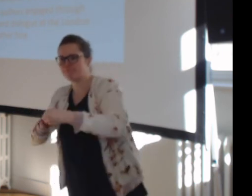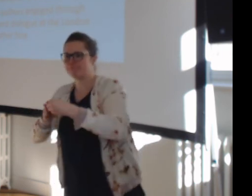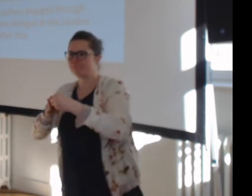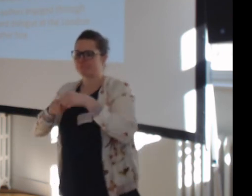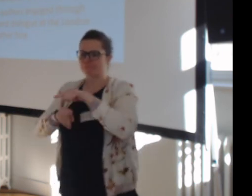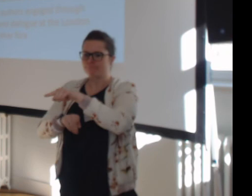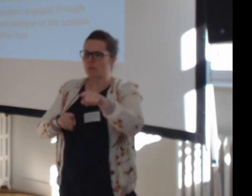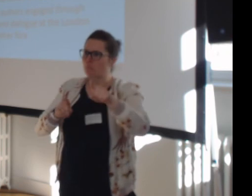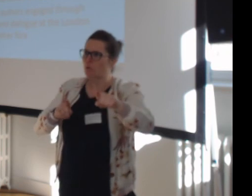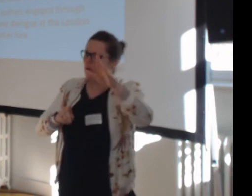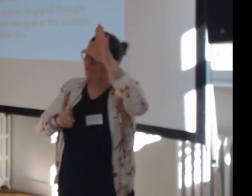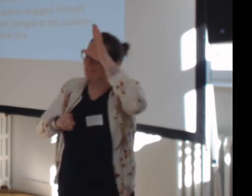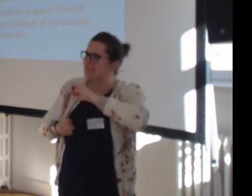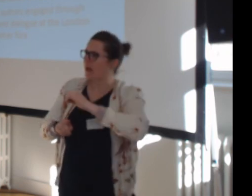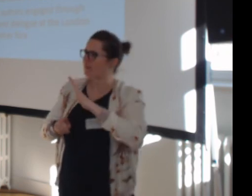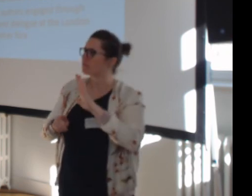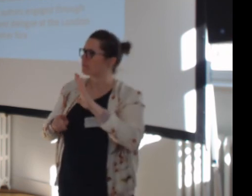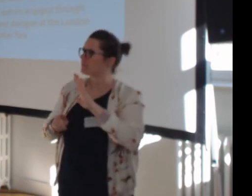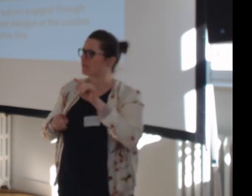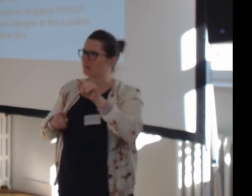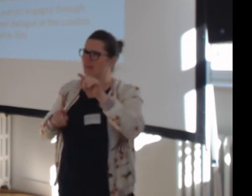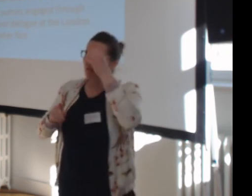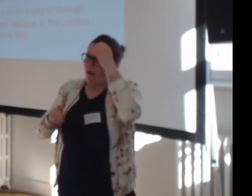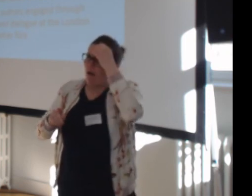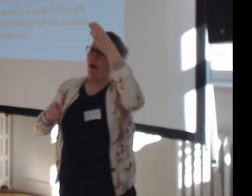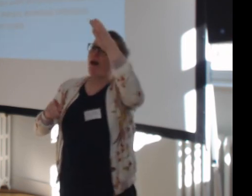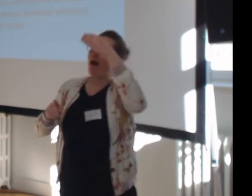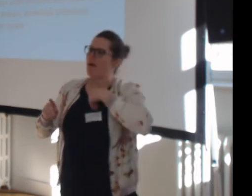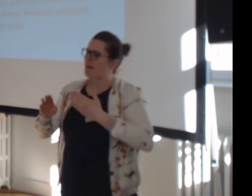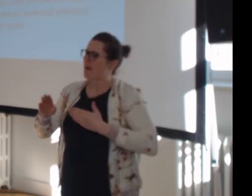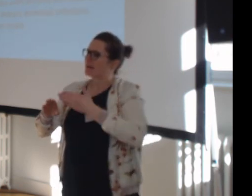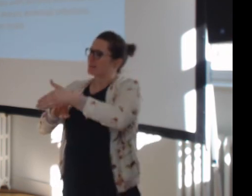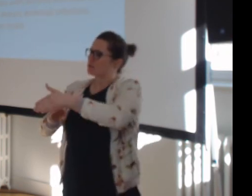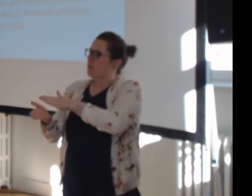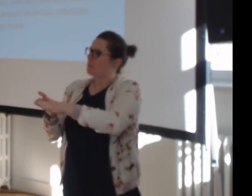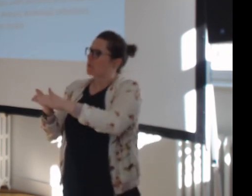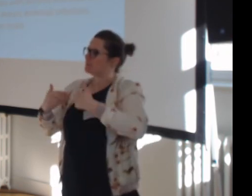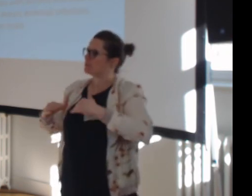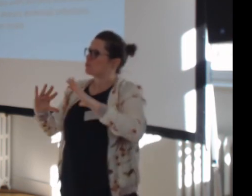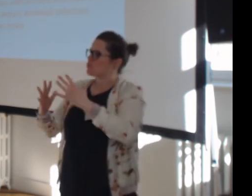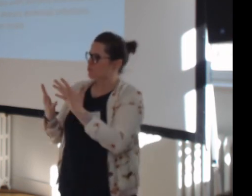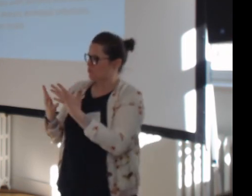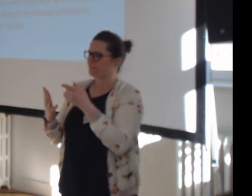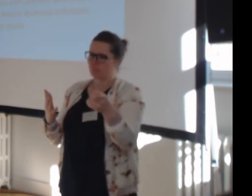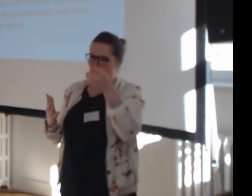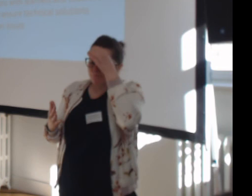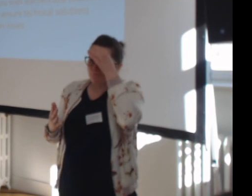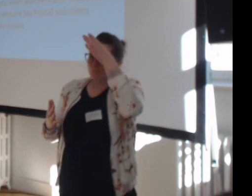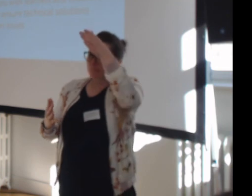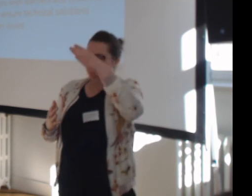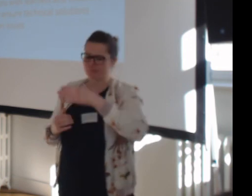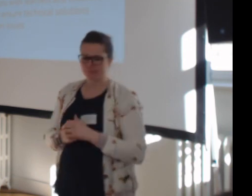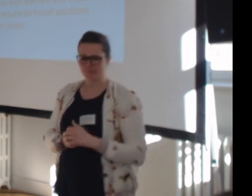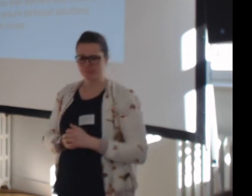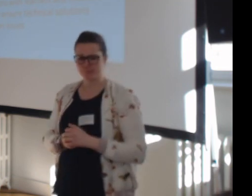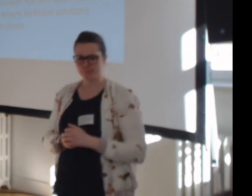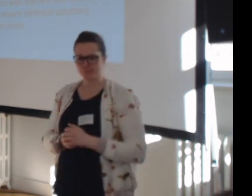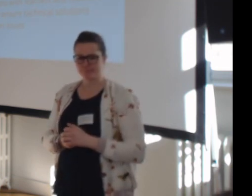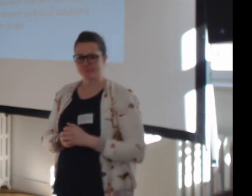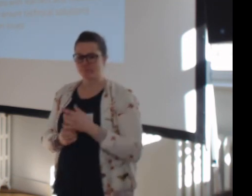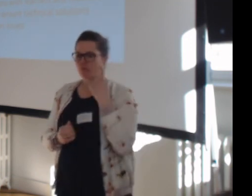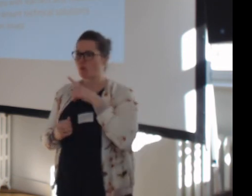understand and extend the understanding of what accessible publishing can be like. So in